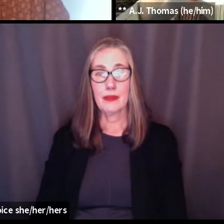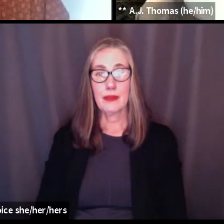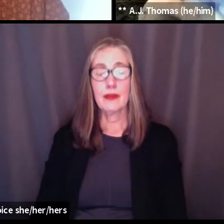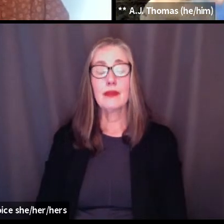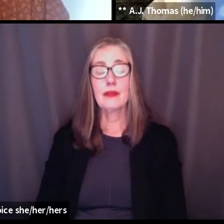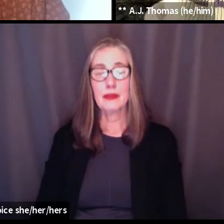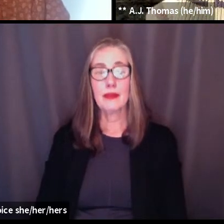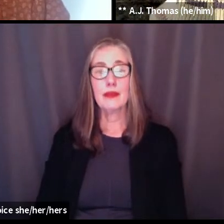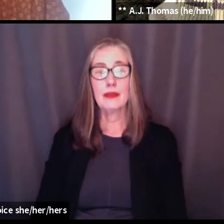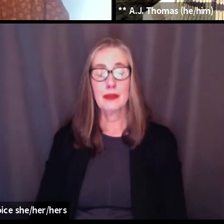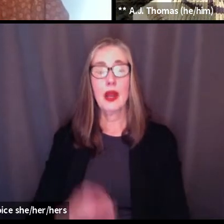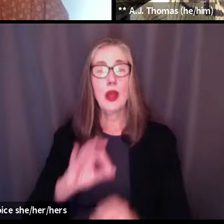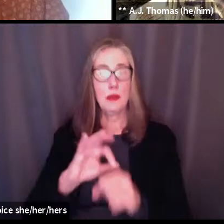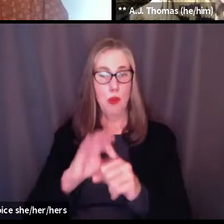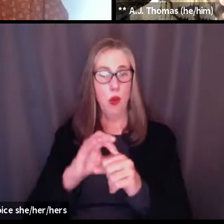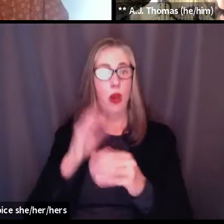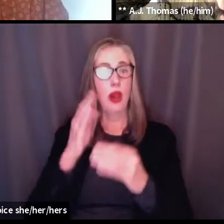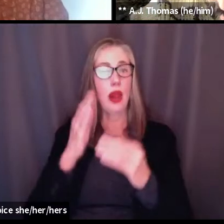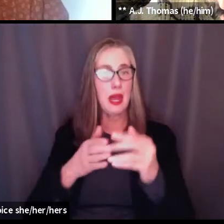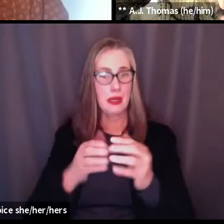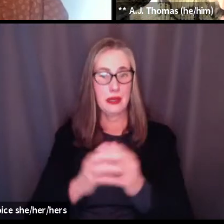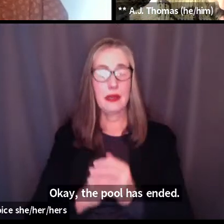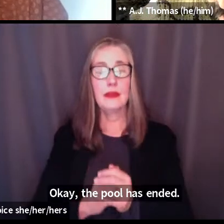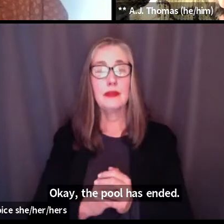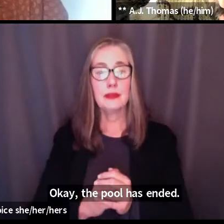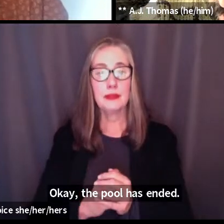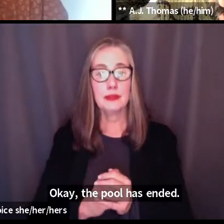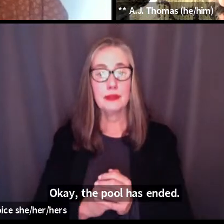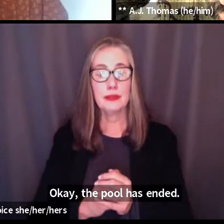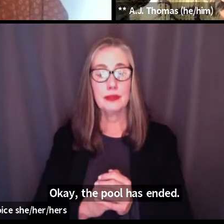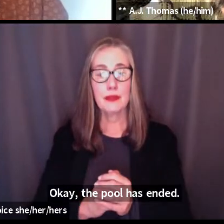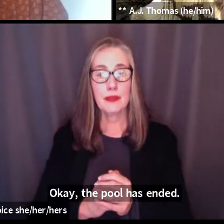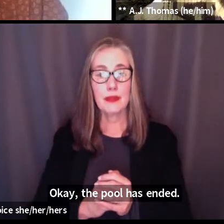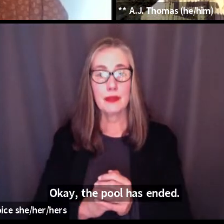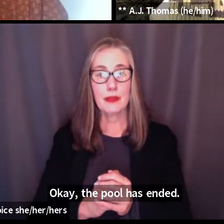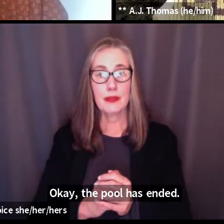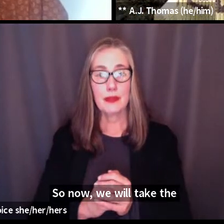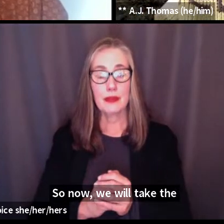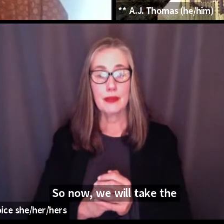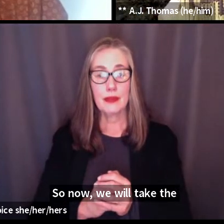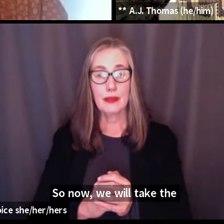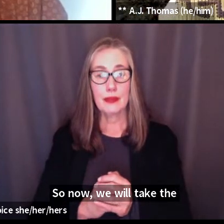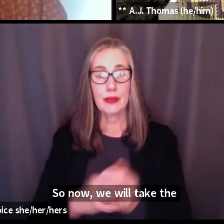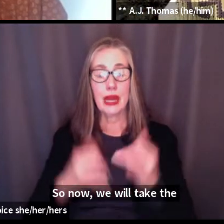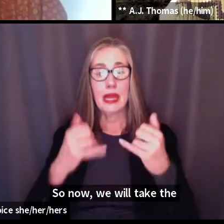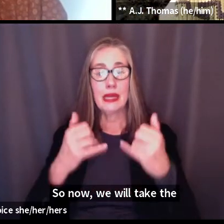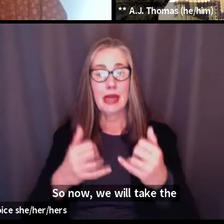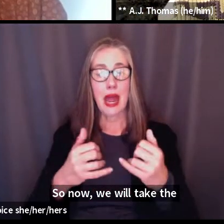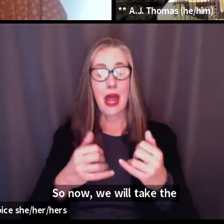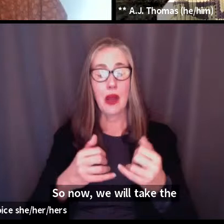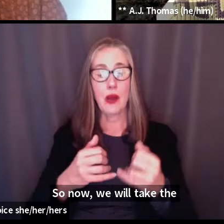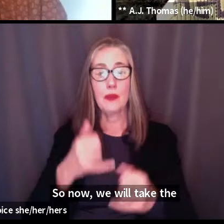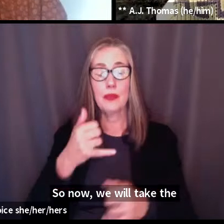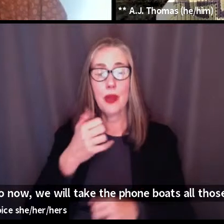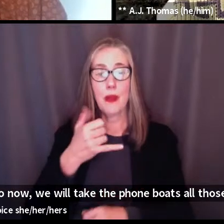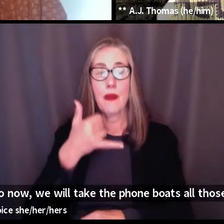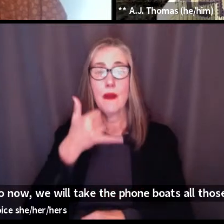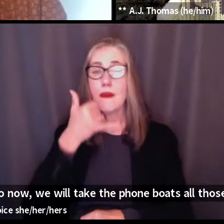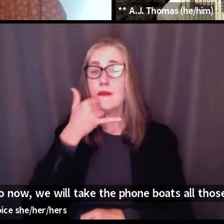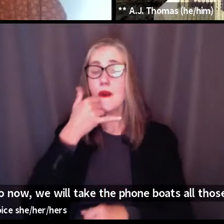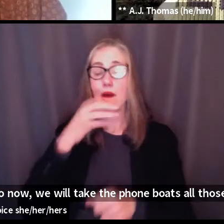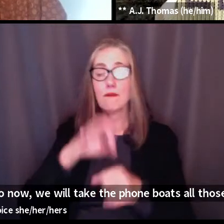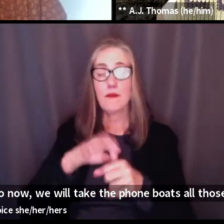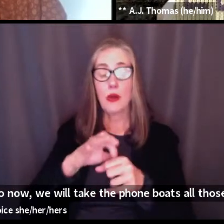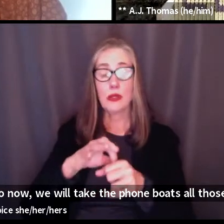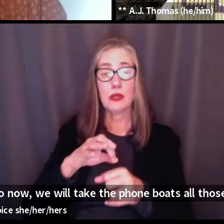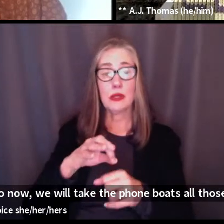Okay, the poll has ended. So now we will take the phone votes. All those in favor